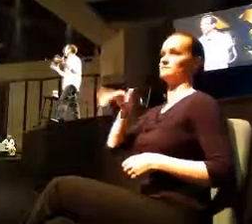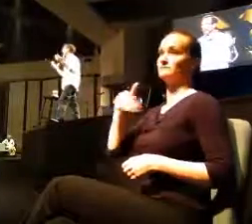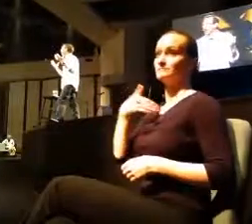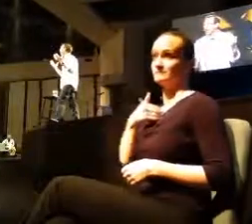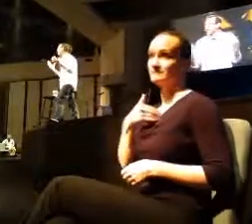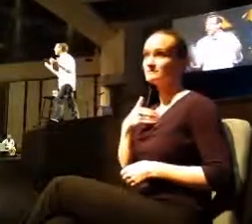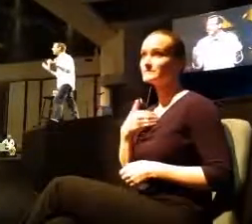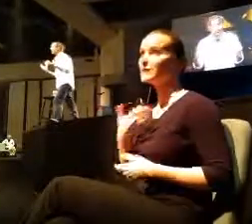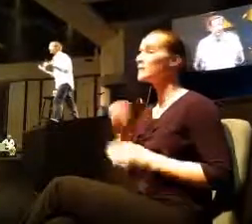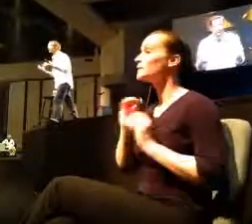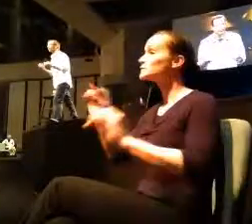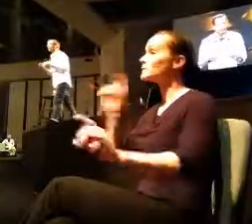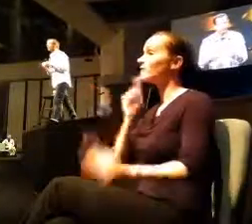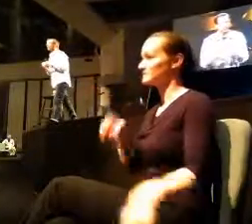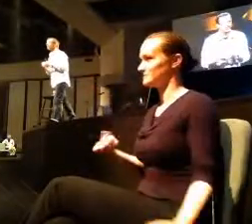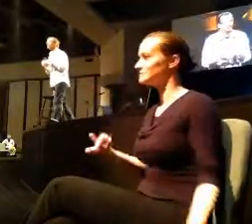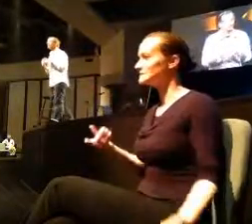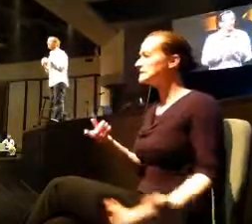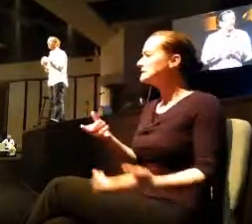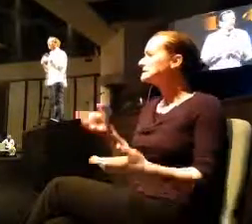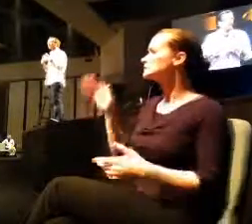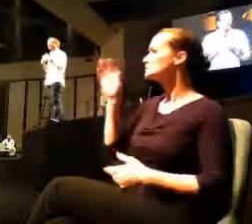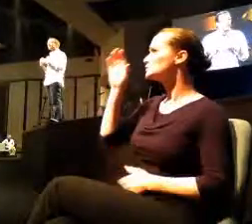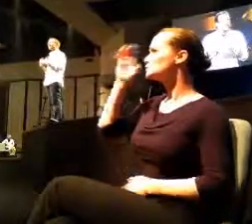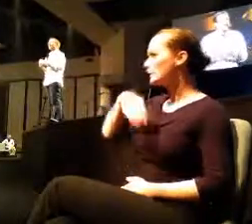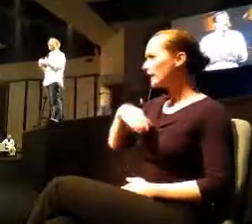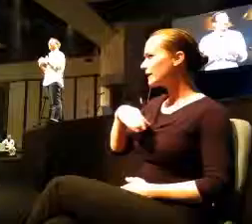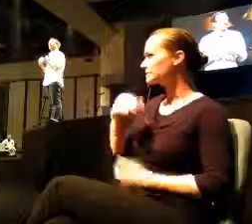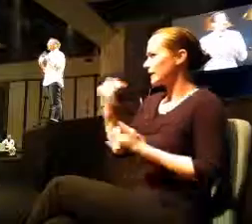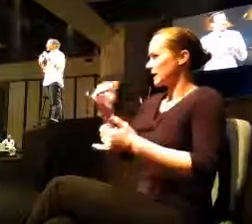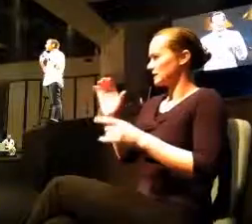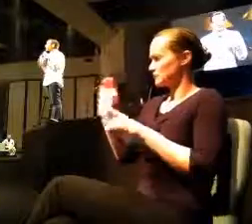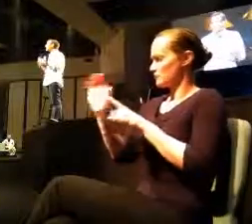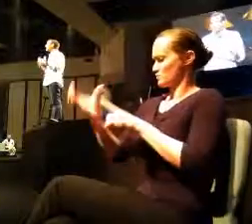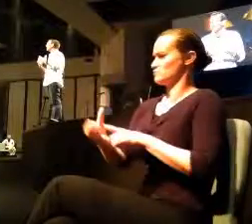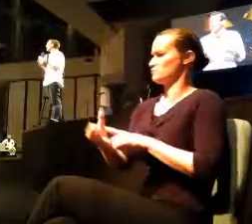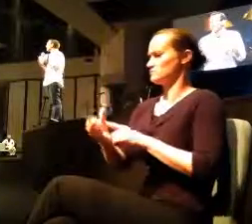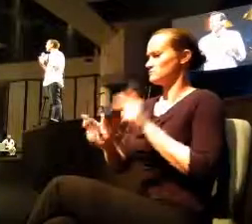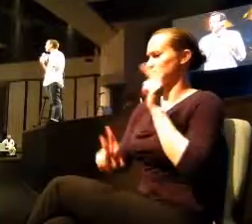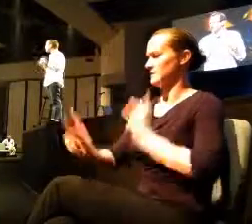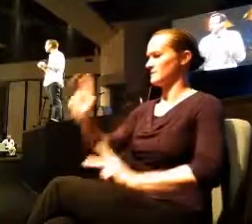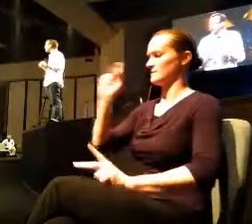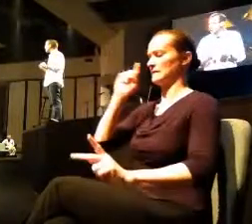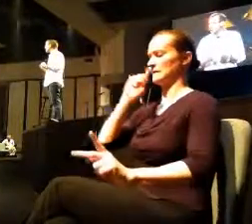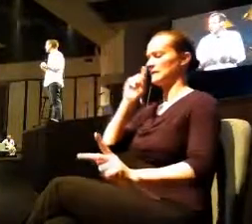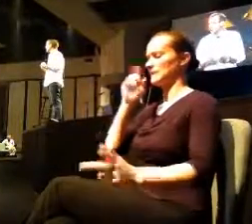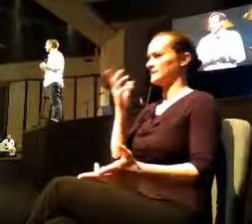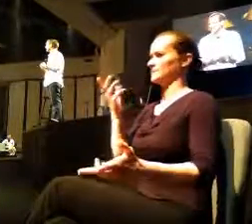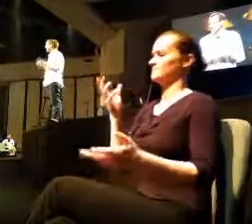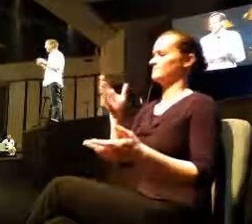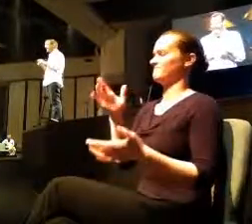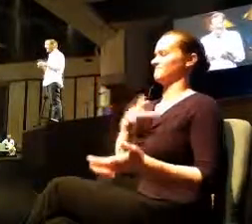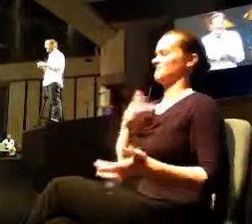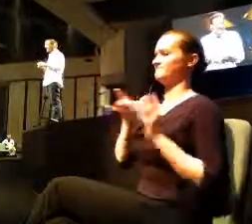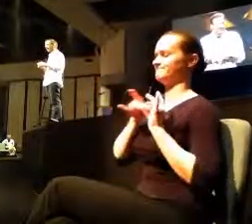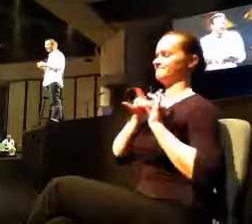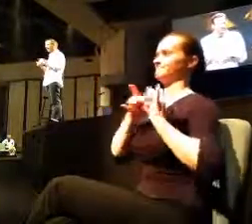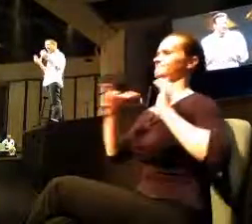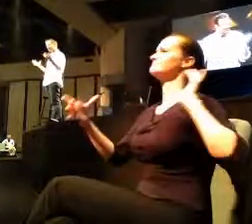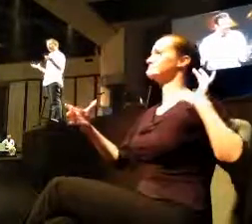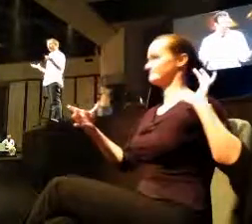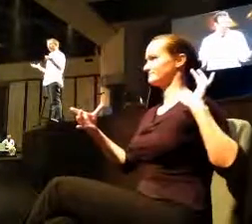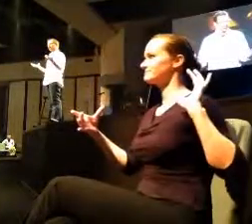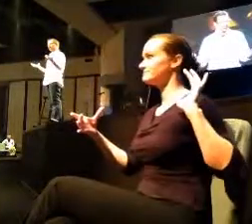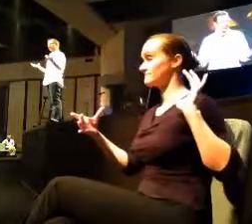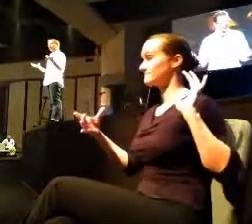is, we live in a culture where people think of and speak of being so disconnected. And yet,